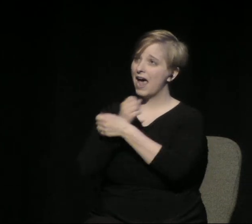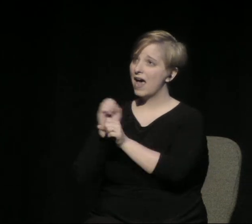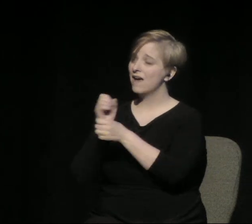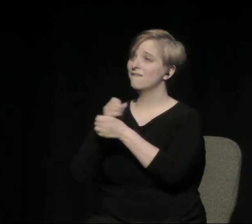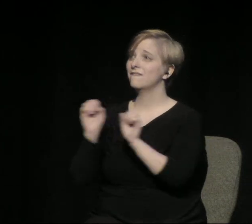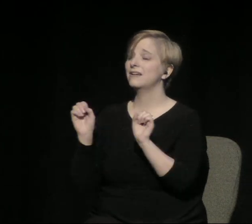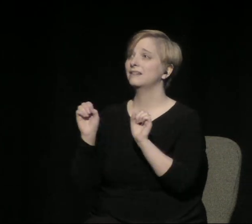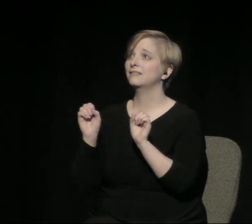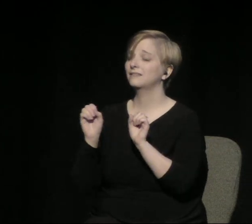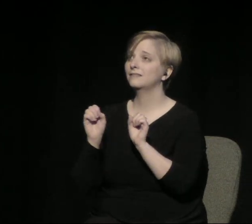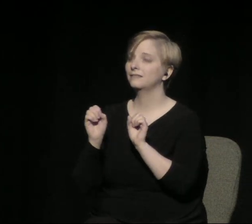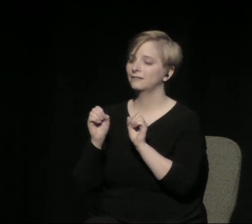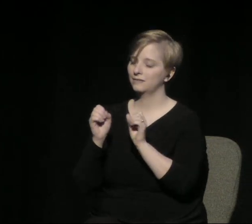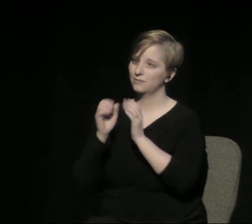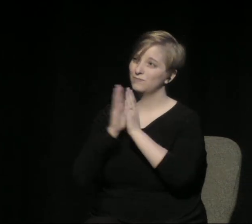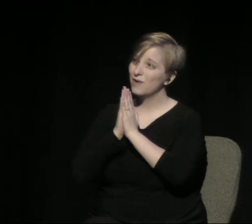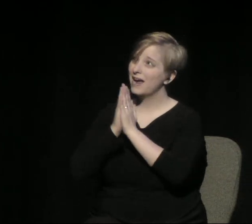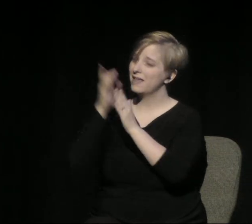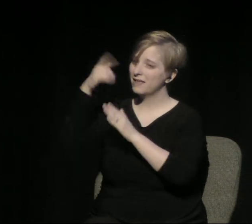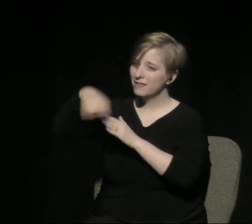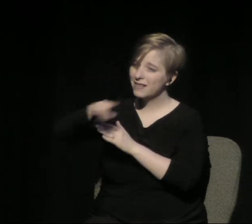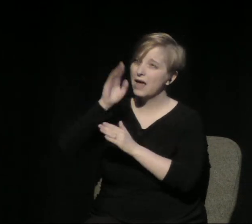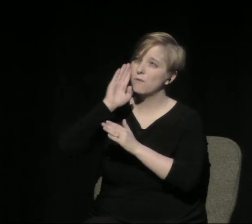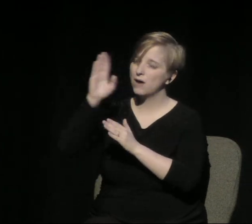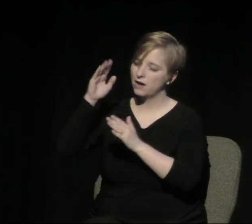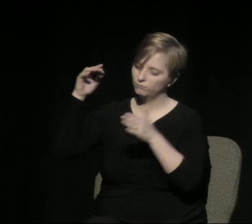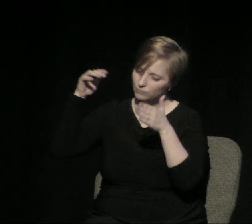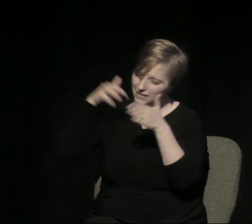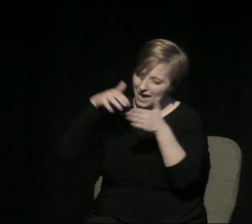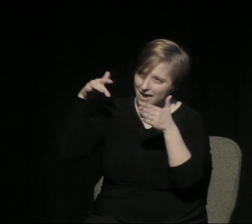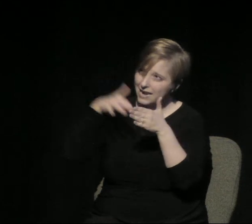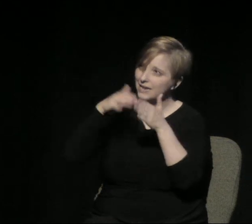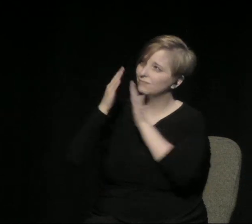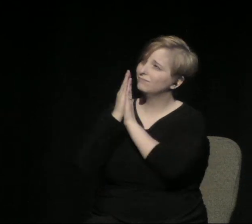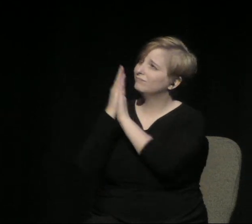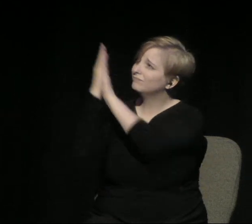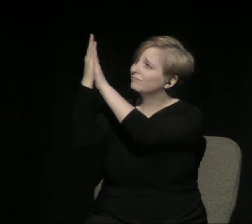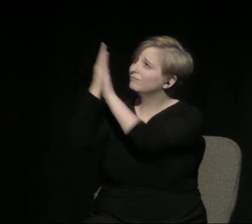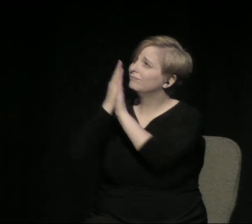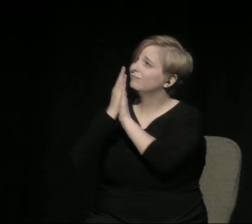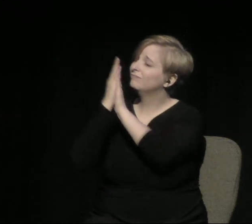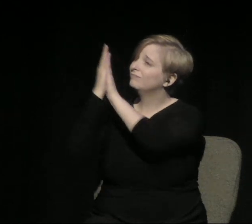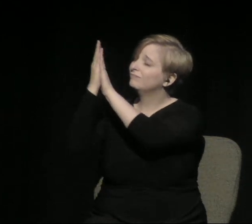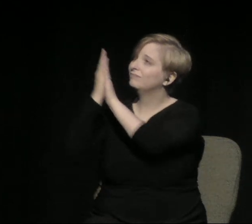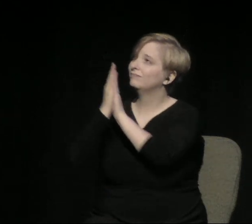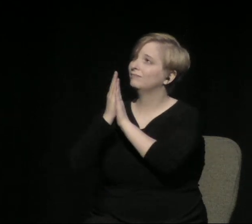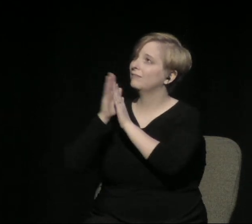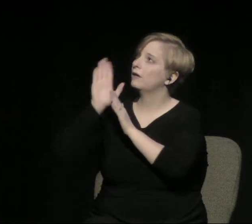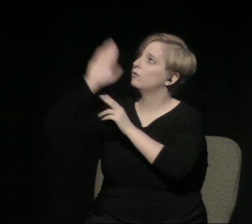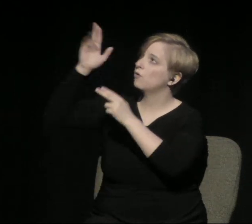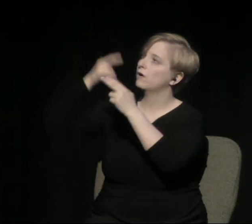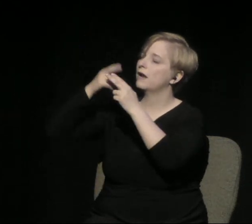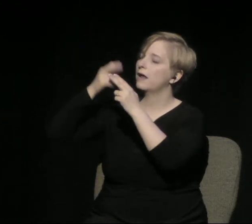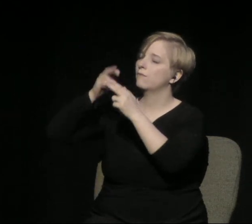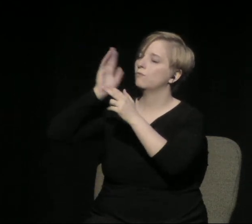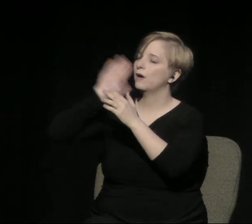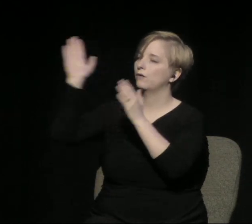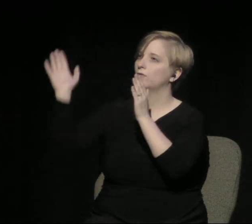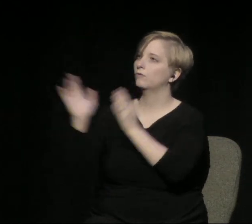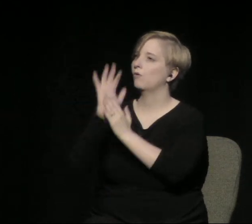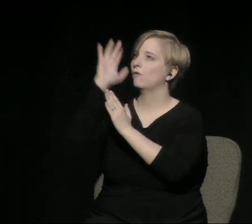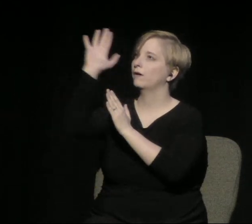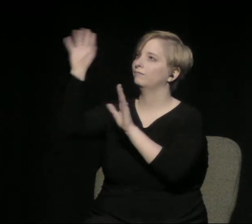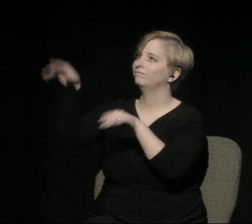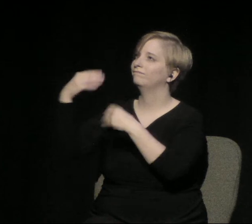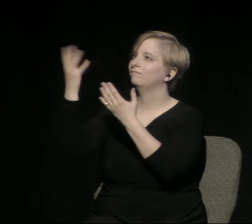your word and study, Lord, that they will be drawn closer to your heart, Lord, and that your name will be glorified. In Jesus' name,